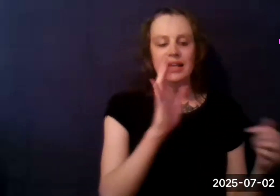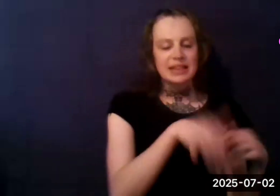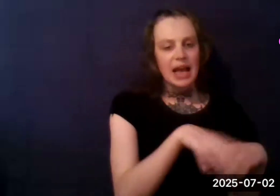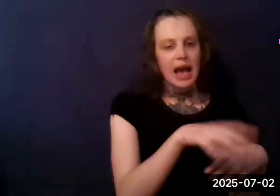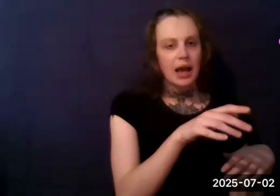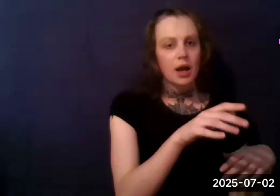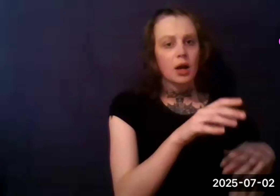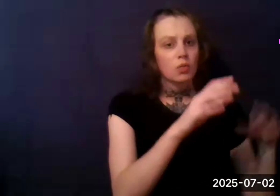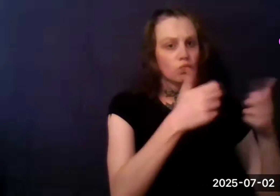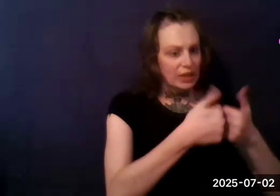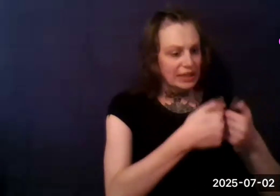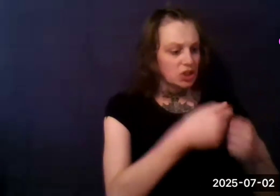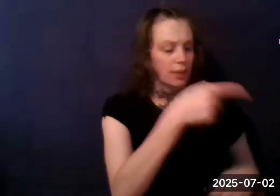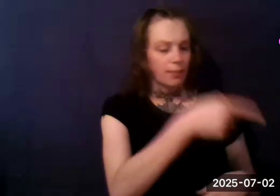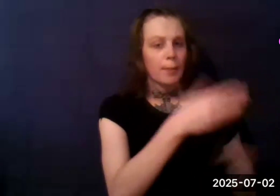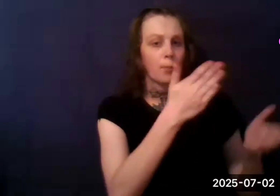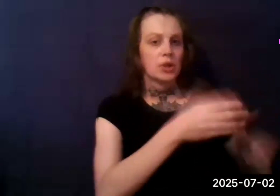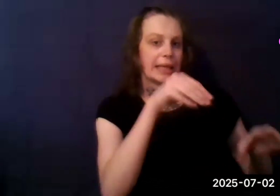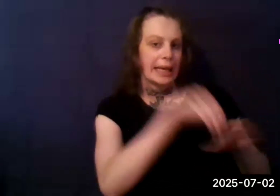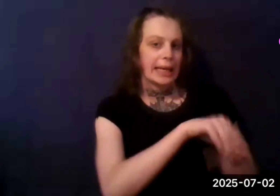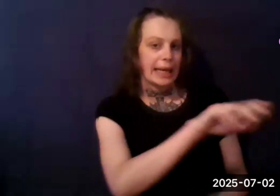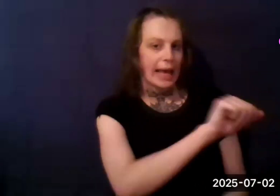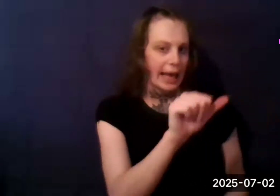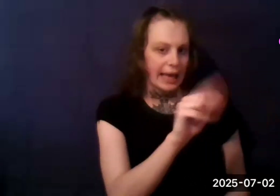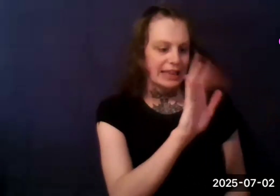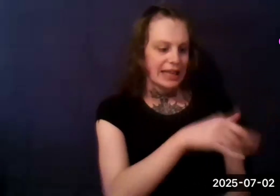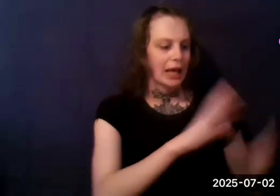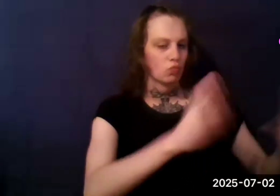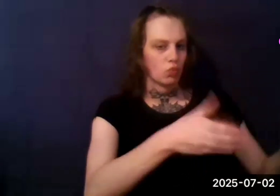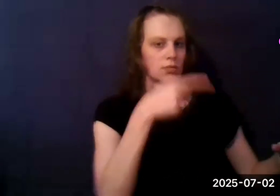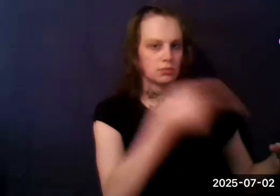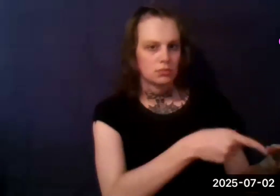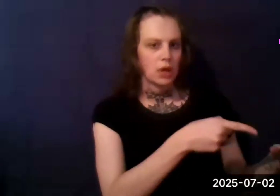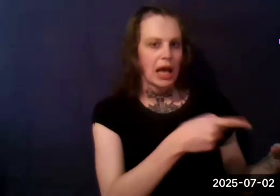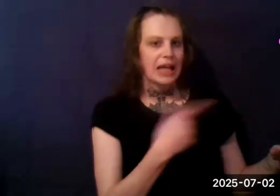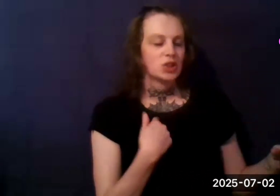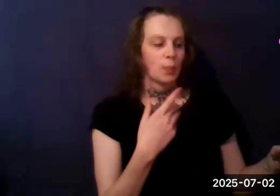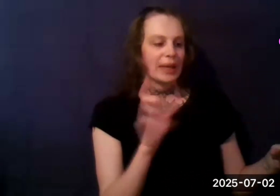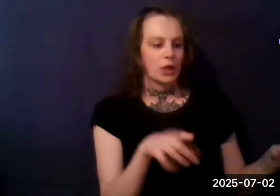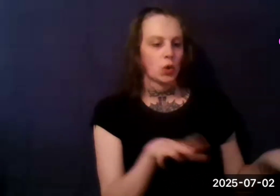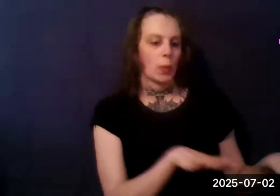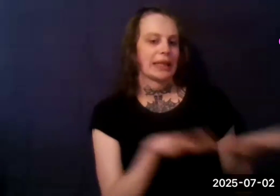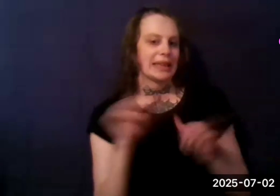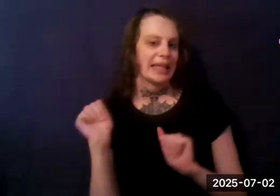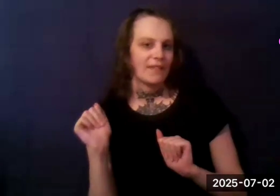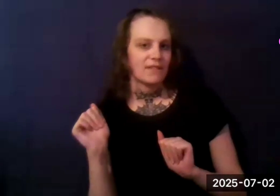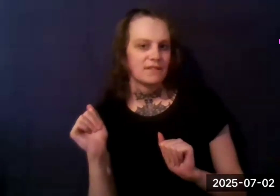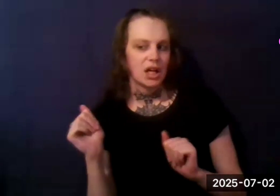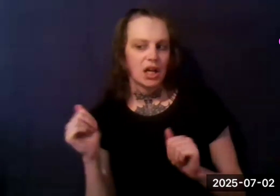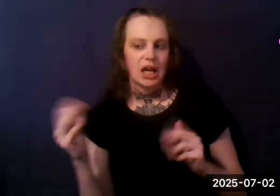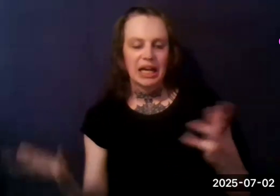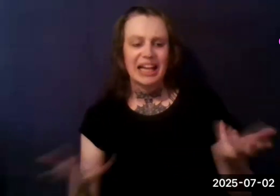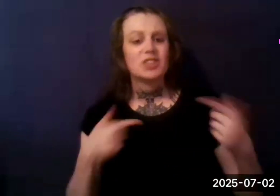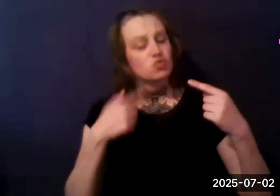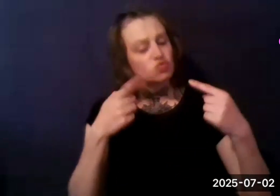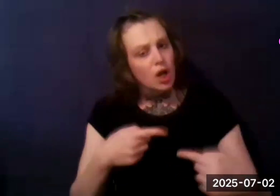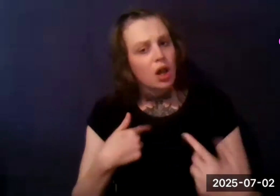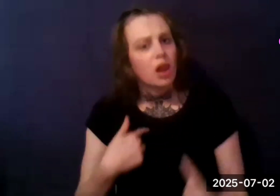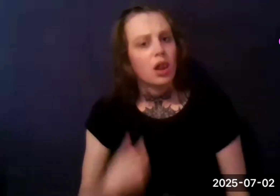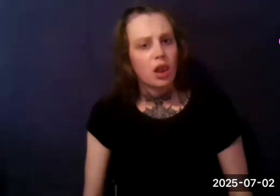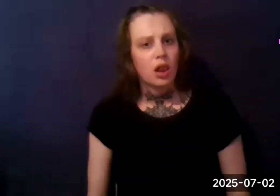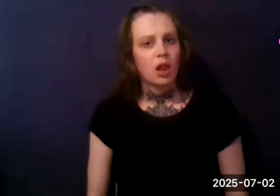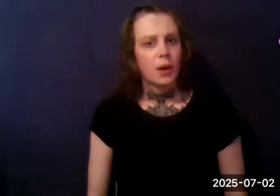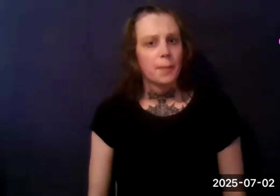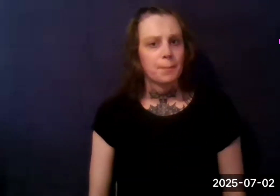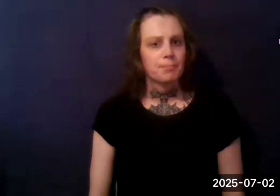how I managed to do that without reaching out to people. Um, I sometimes just chalk it